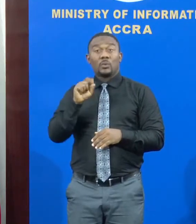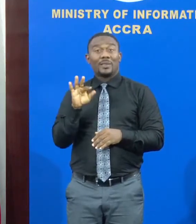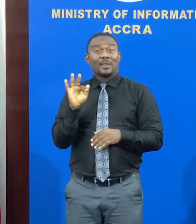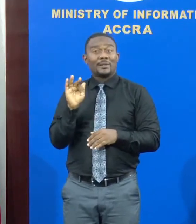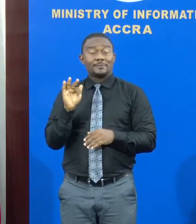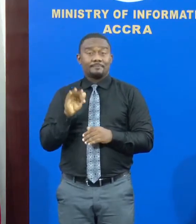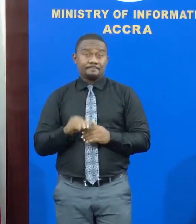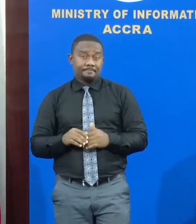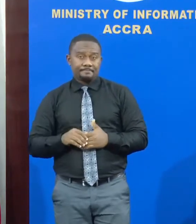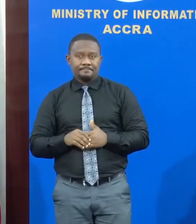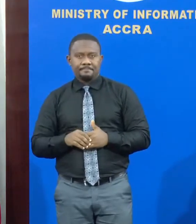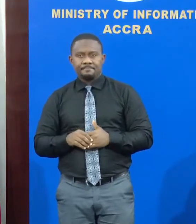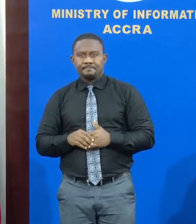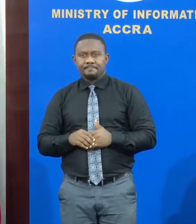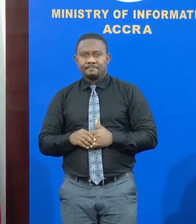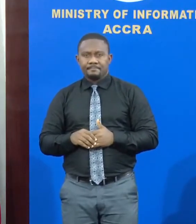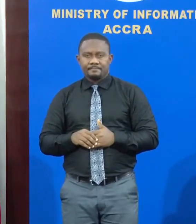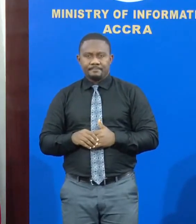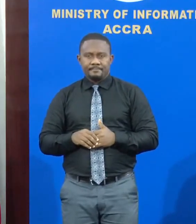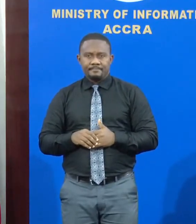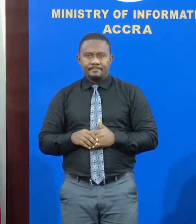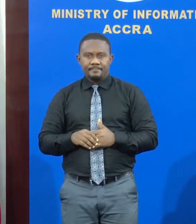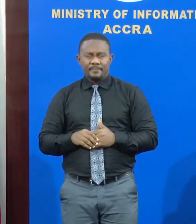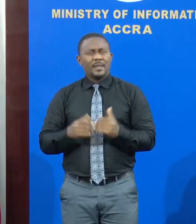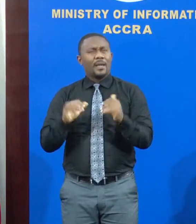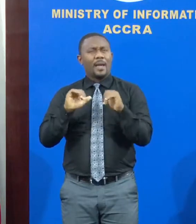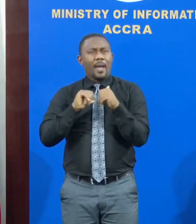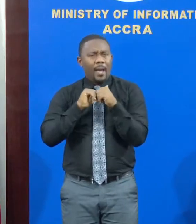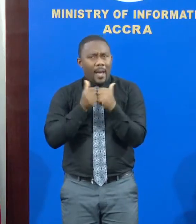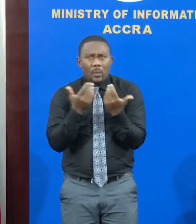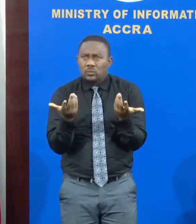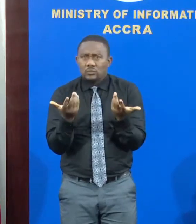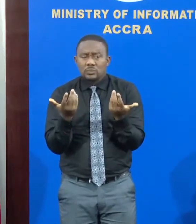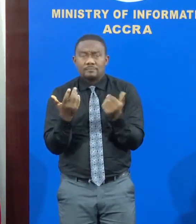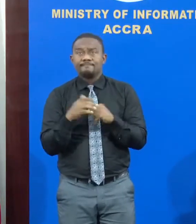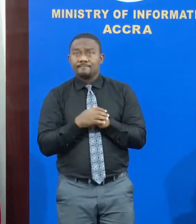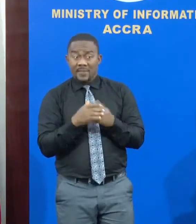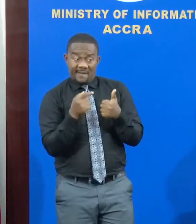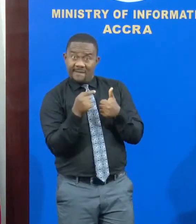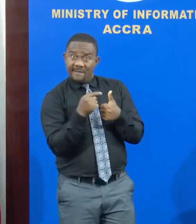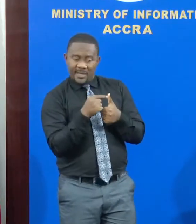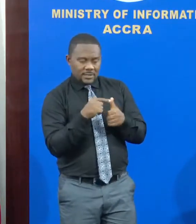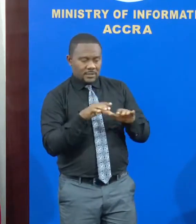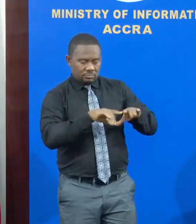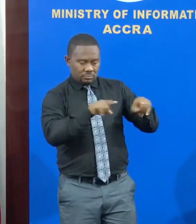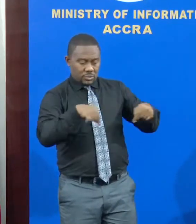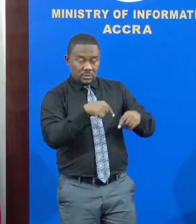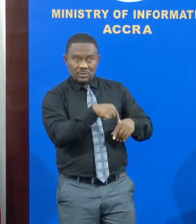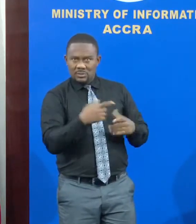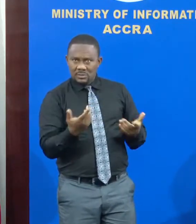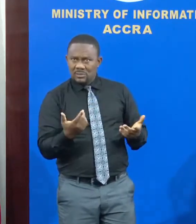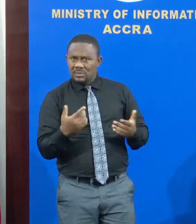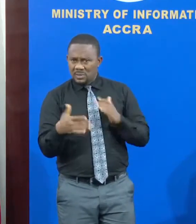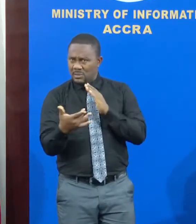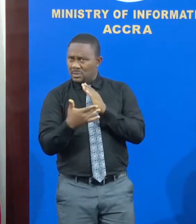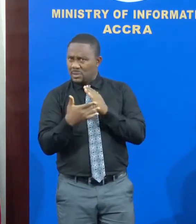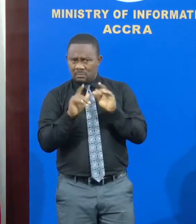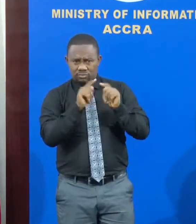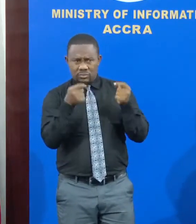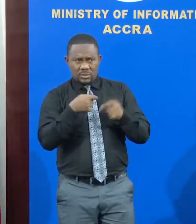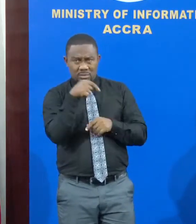2019. First, we had to transfer the back-end technical system from our technical partners, Identity Management Systems